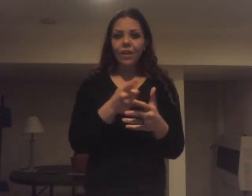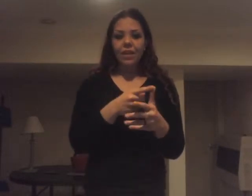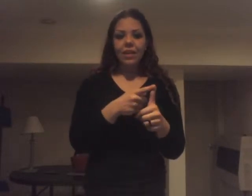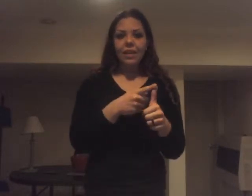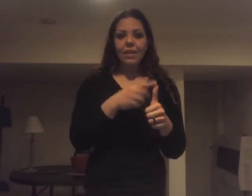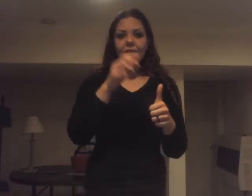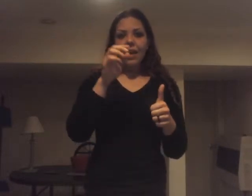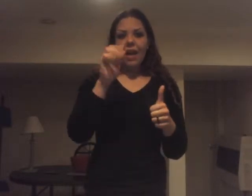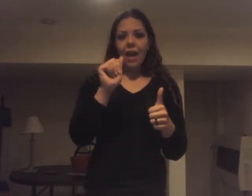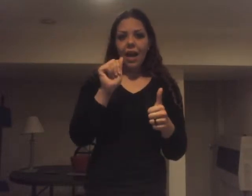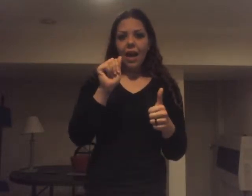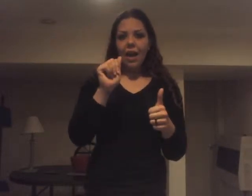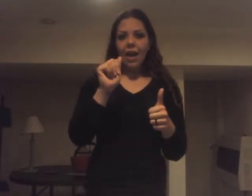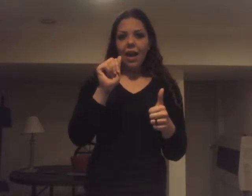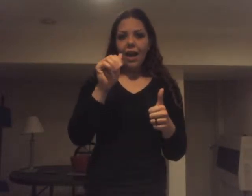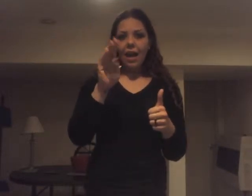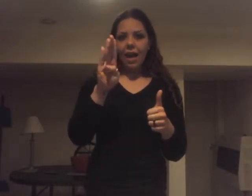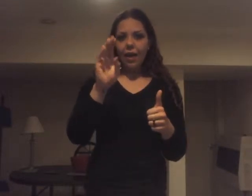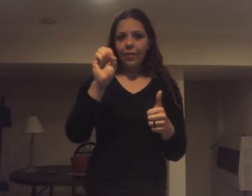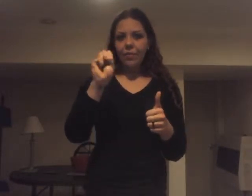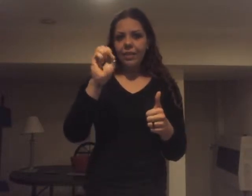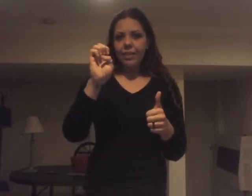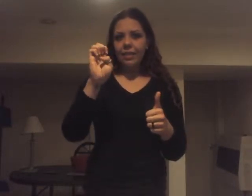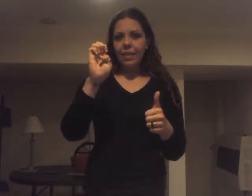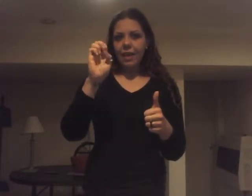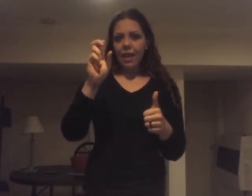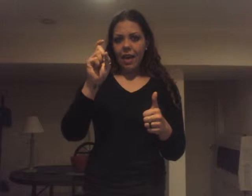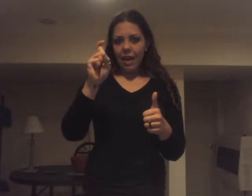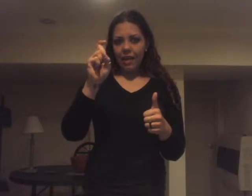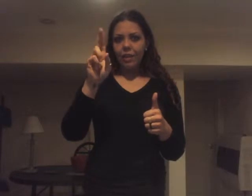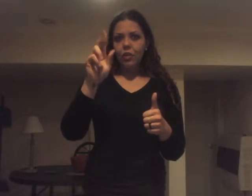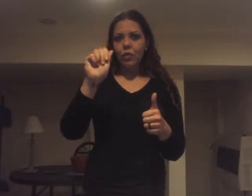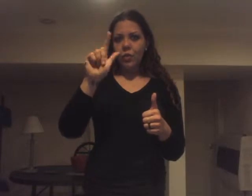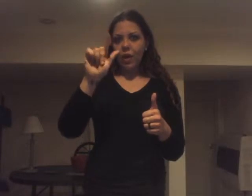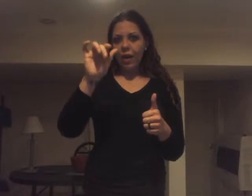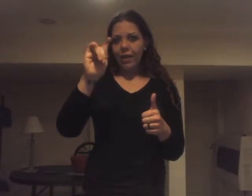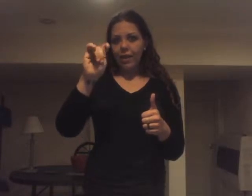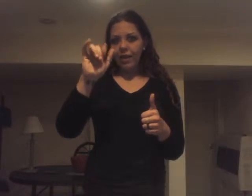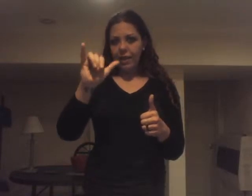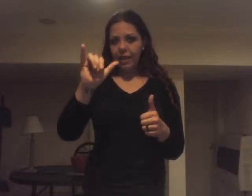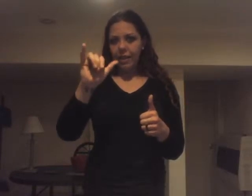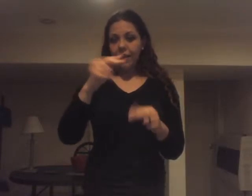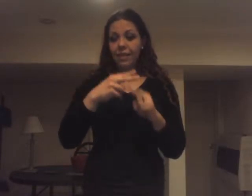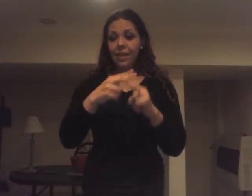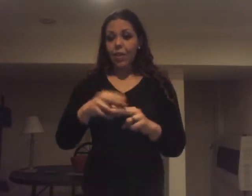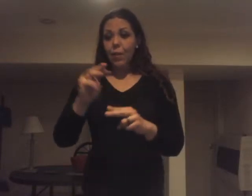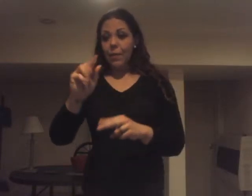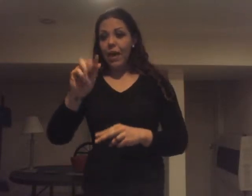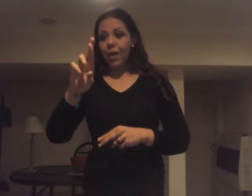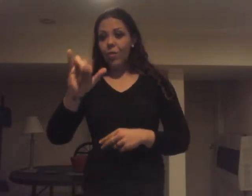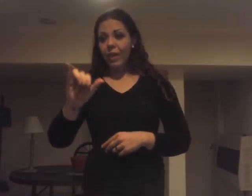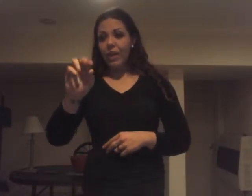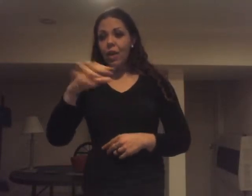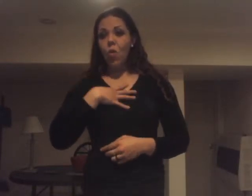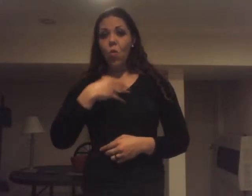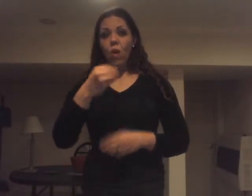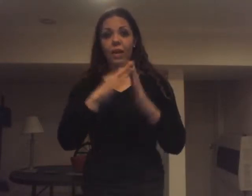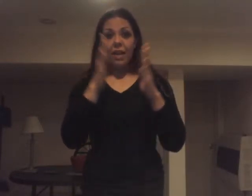Absexuality is sometimes dubbed the Mary Whitehouse syndrome because it refers to the